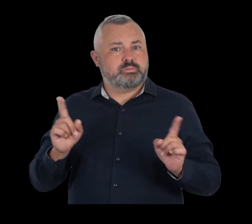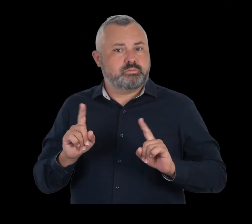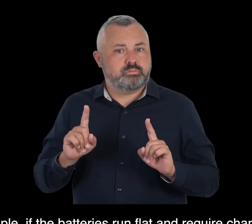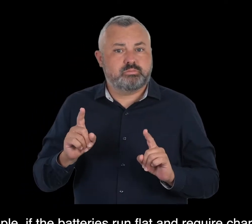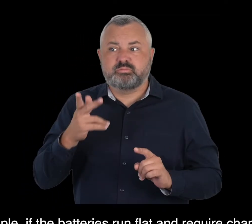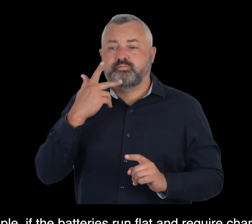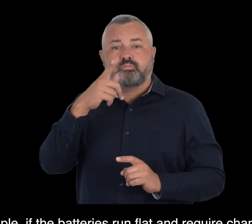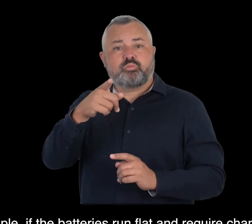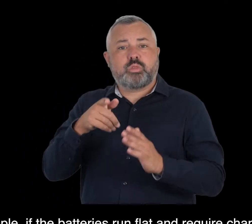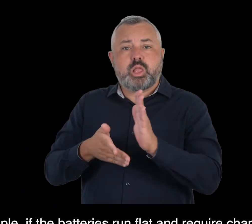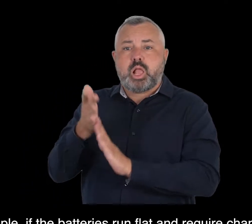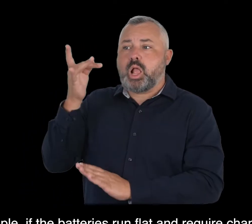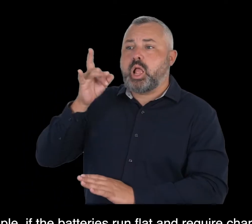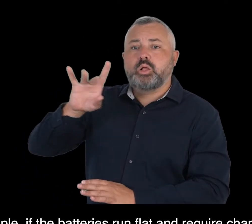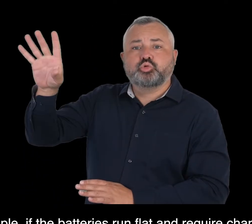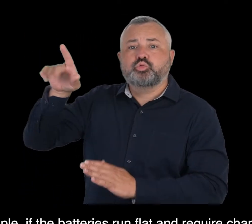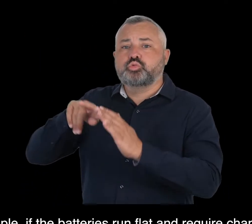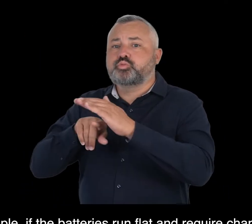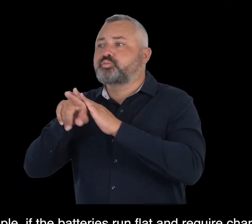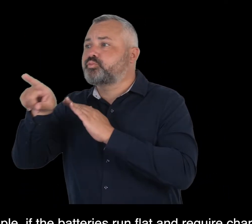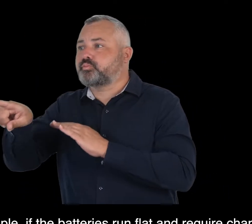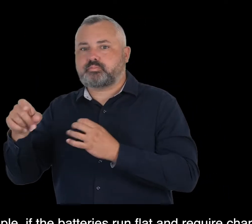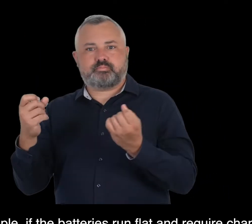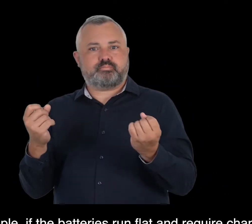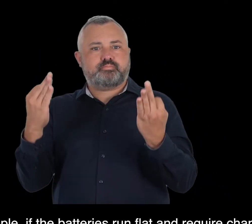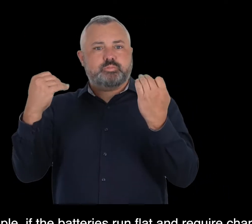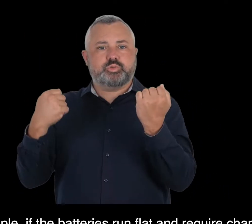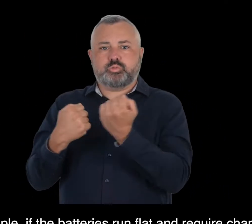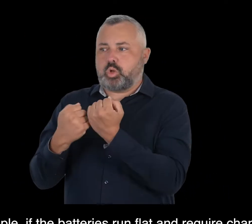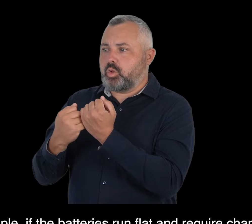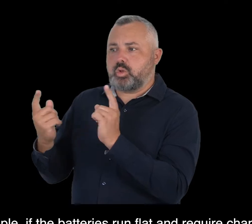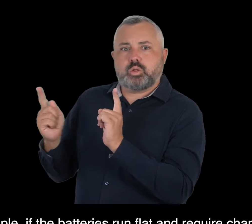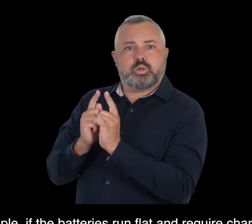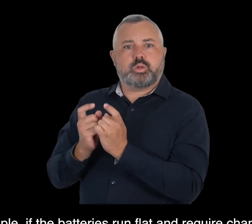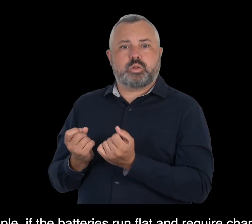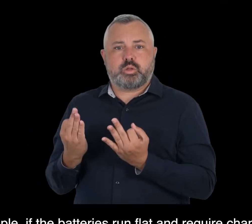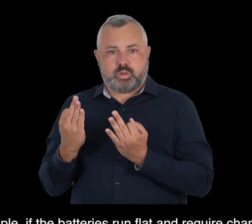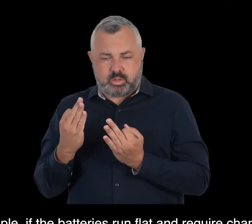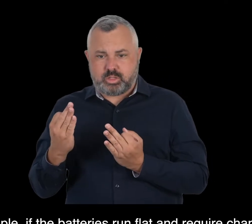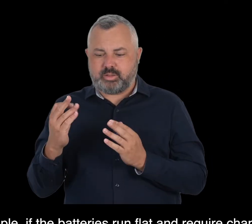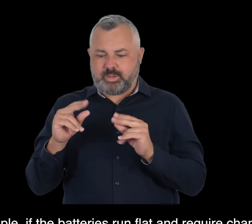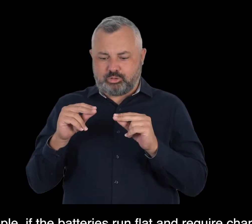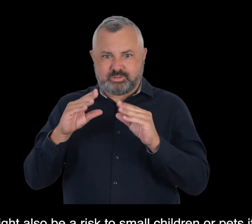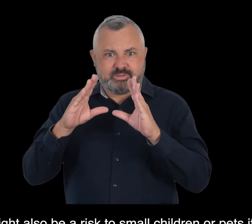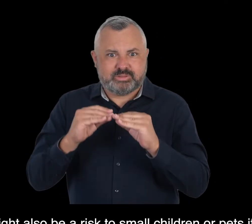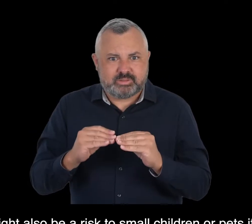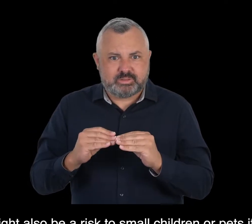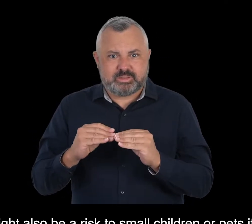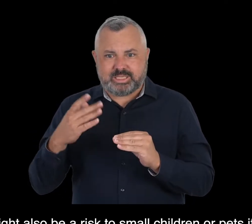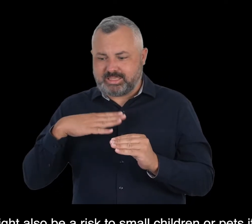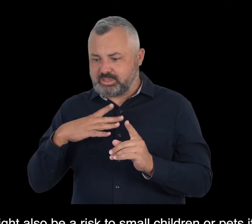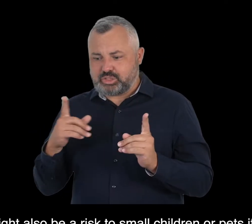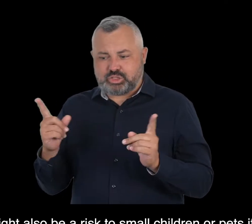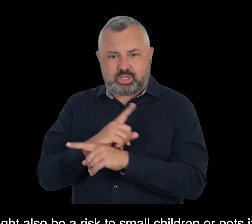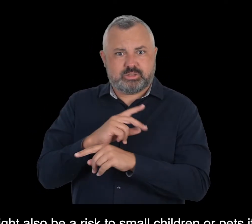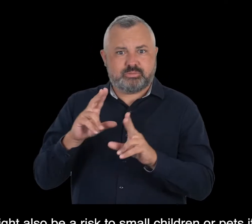flat and require charging while outside of your home or without supports,